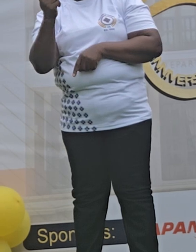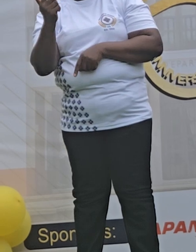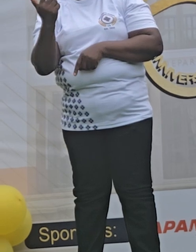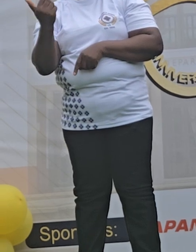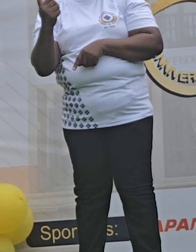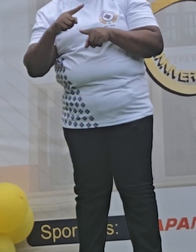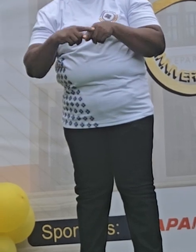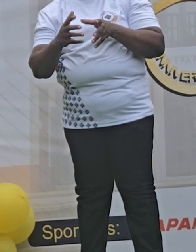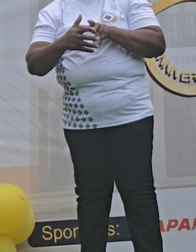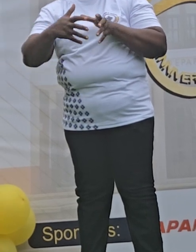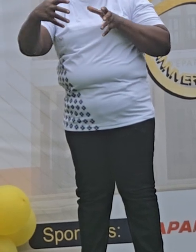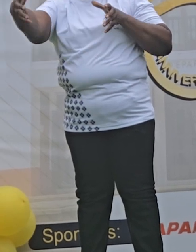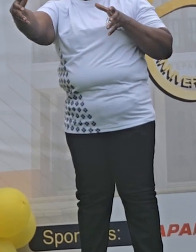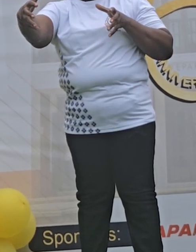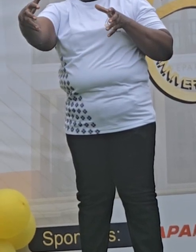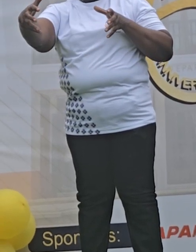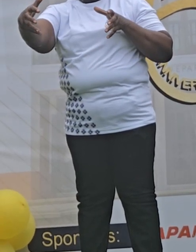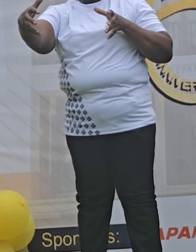revised and expanded